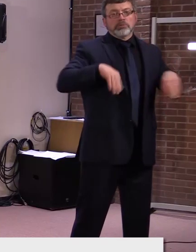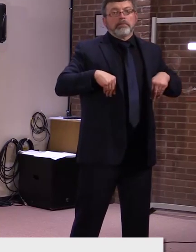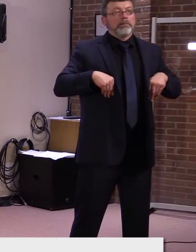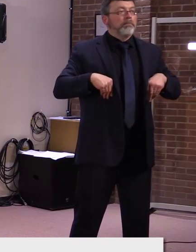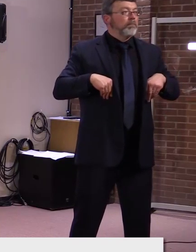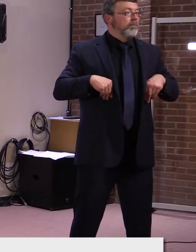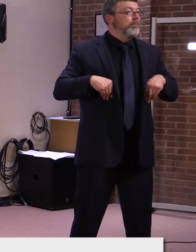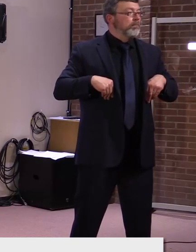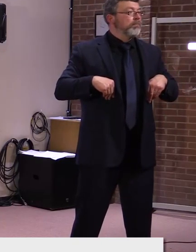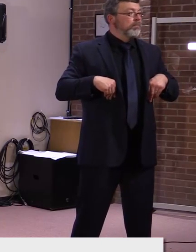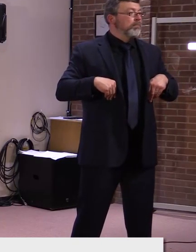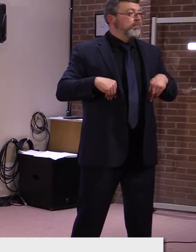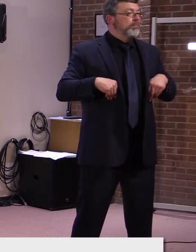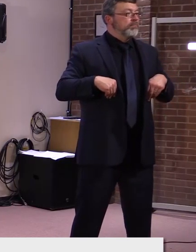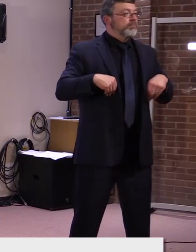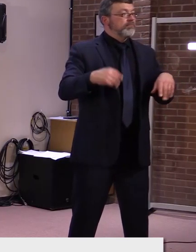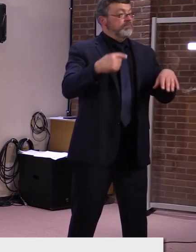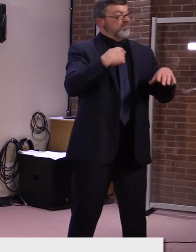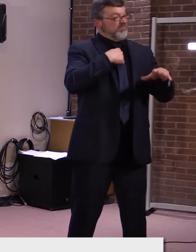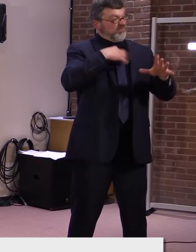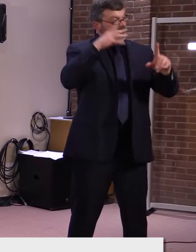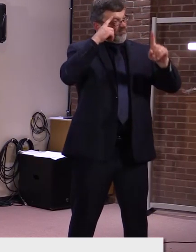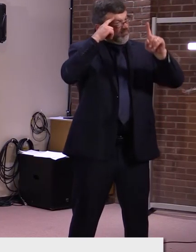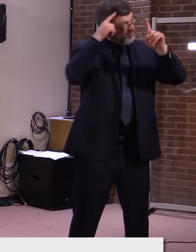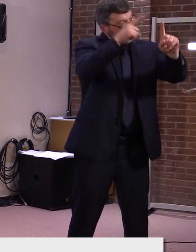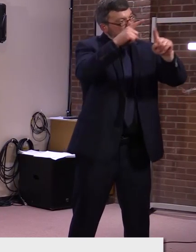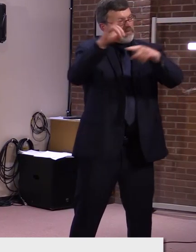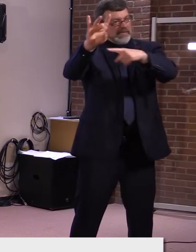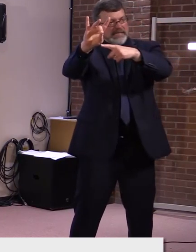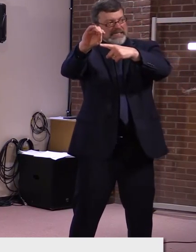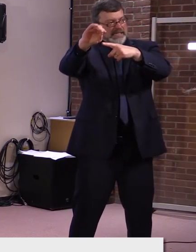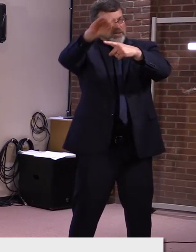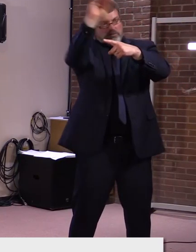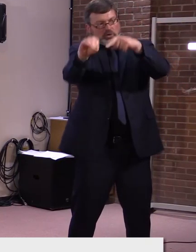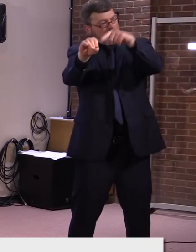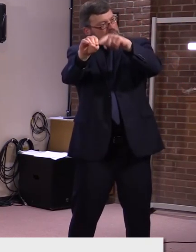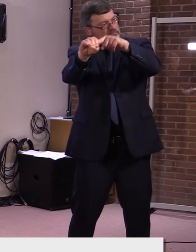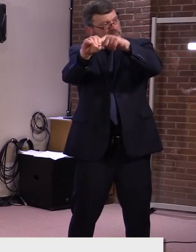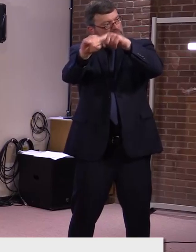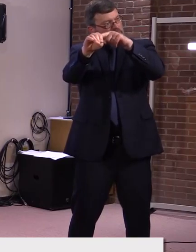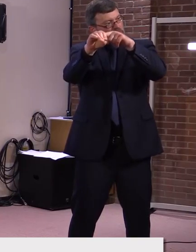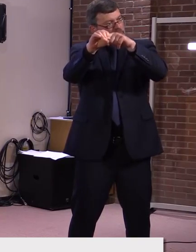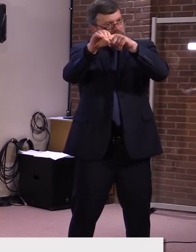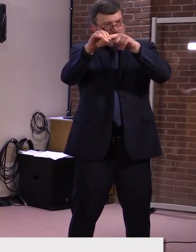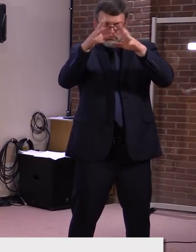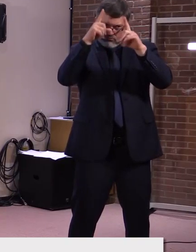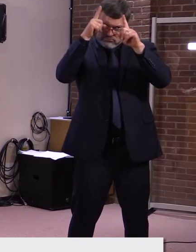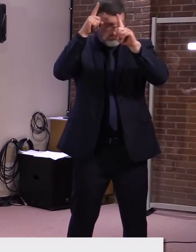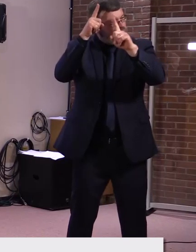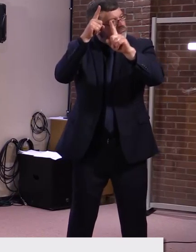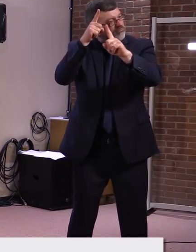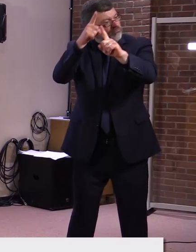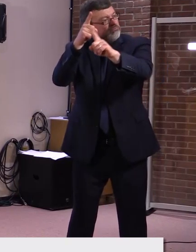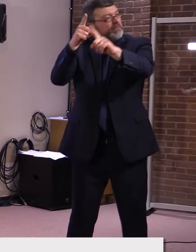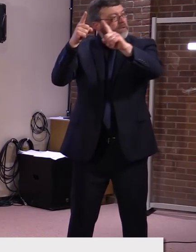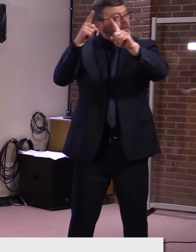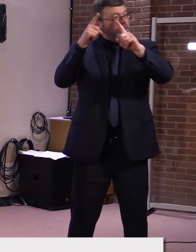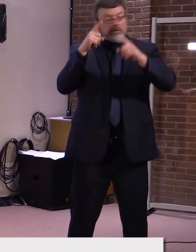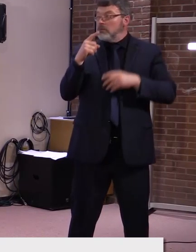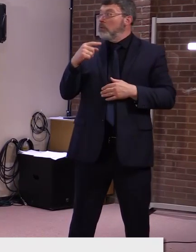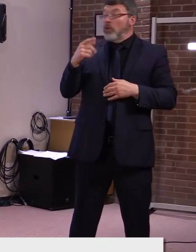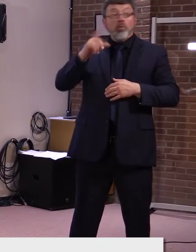of eligible population in Vermont. First, we will continue specific community events like North